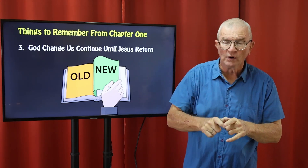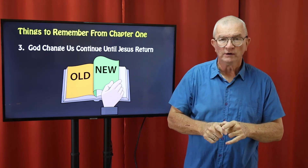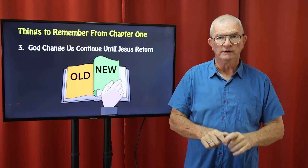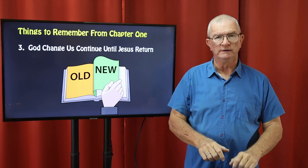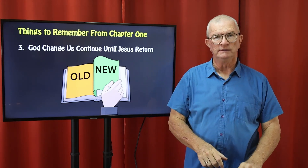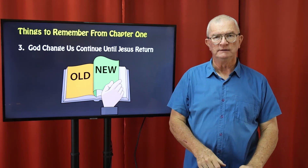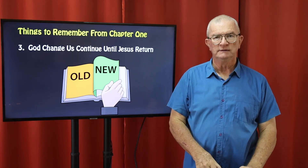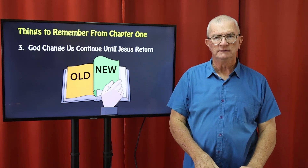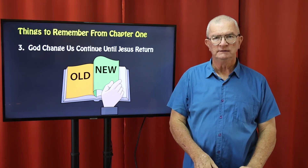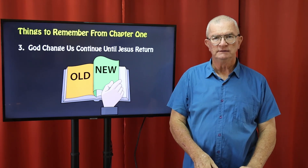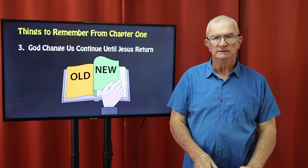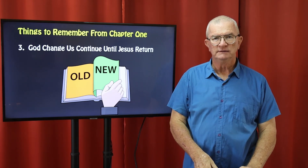through His Word.